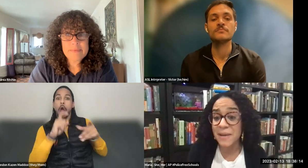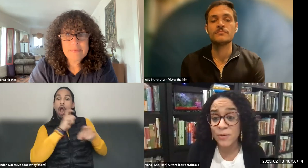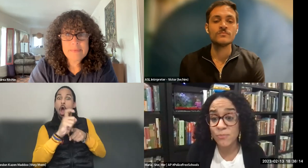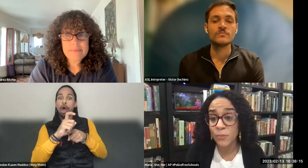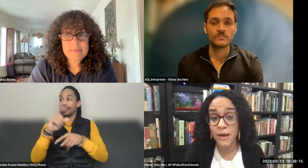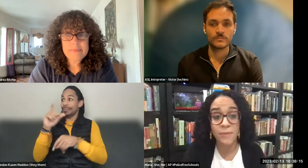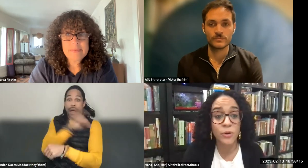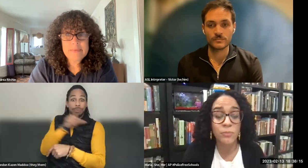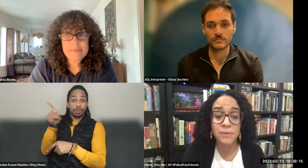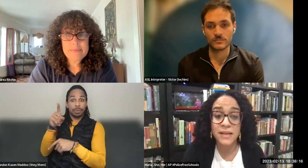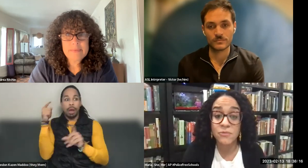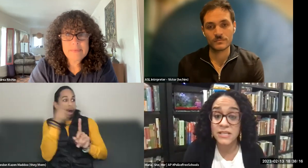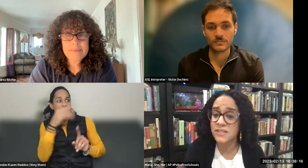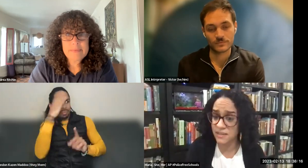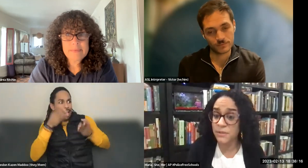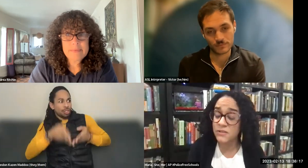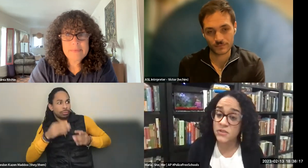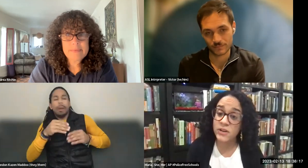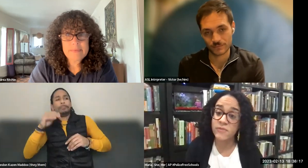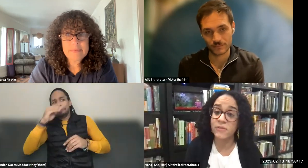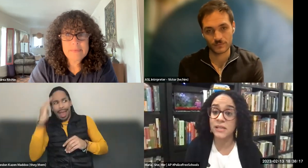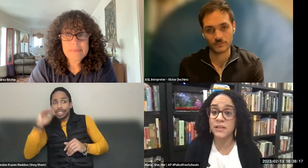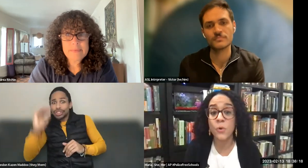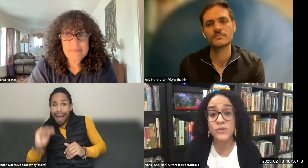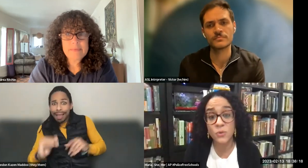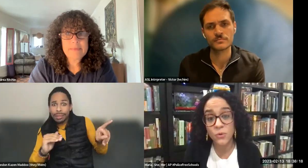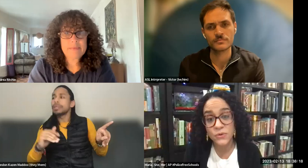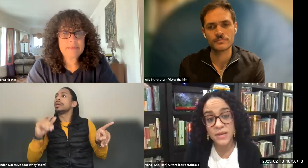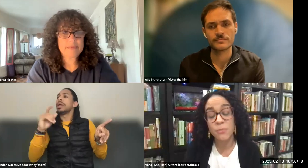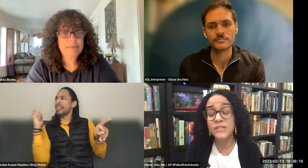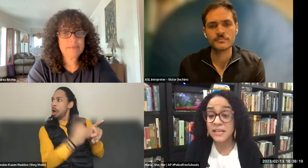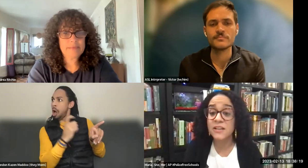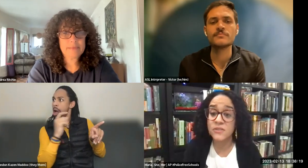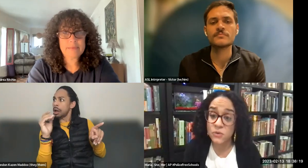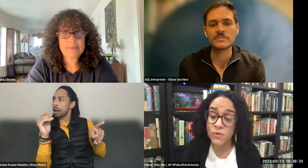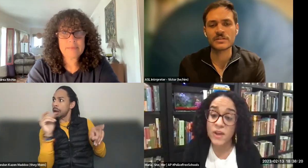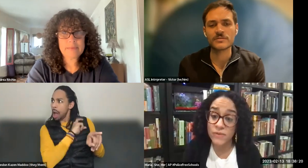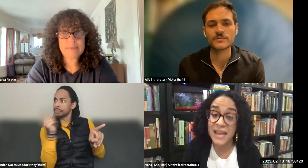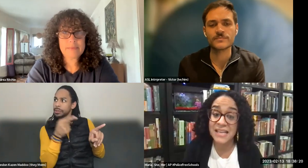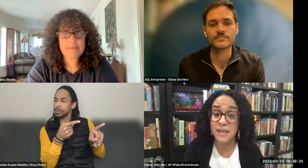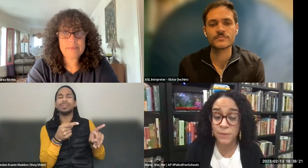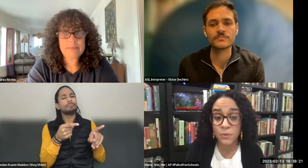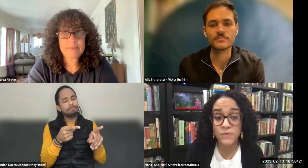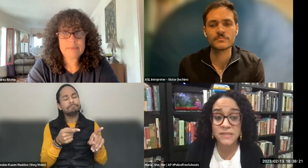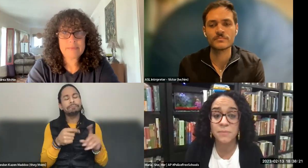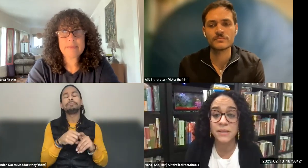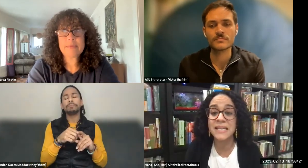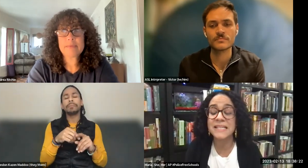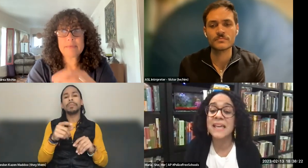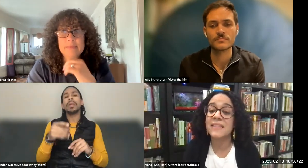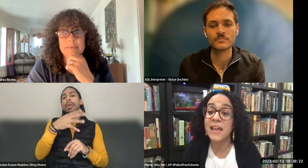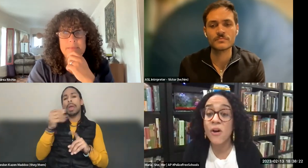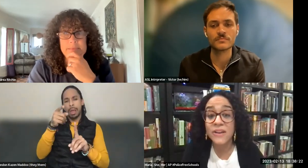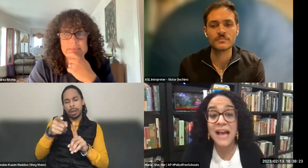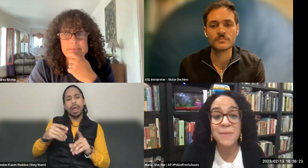In December, ProPublica released a similar story around Illinois schools, particularly a school that has young people with